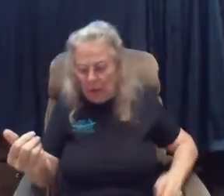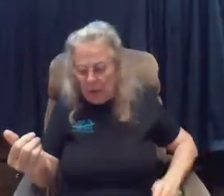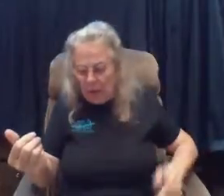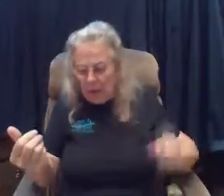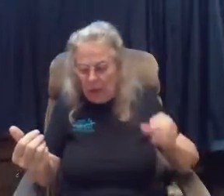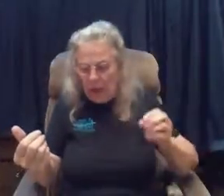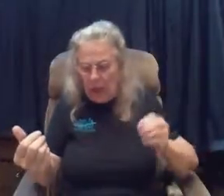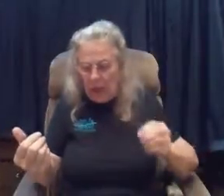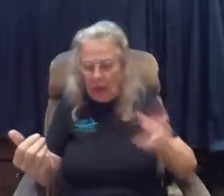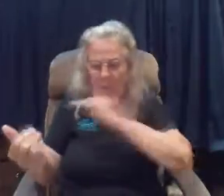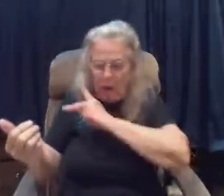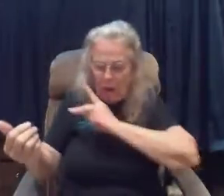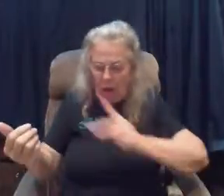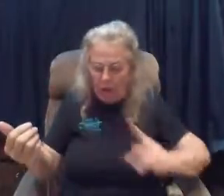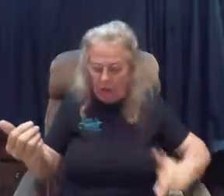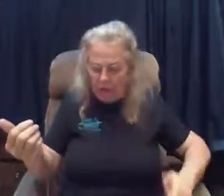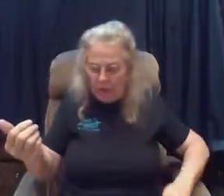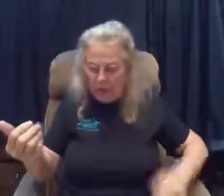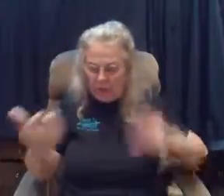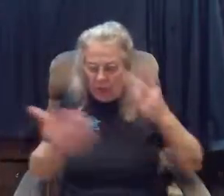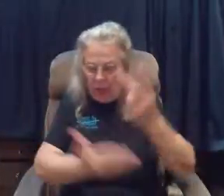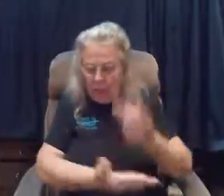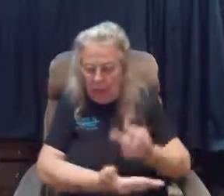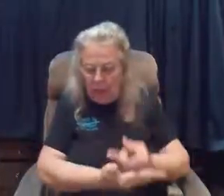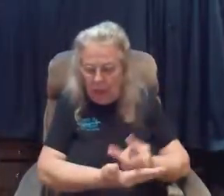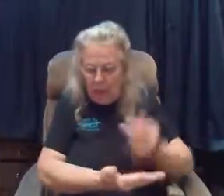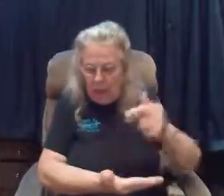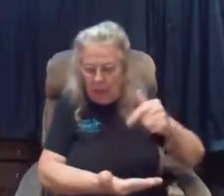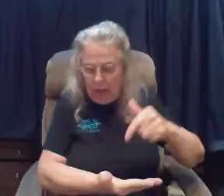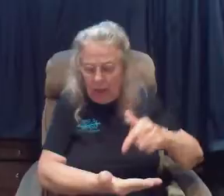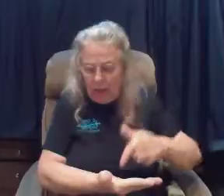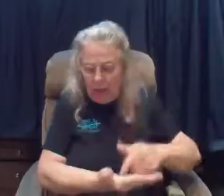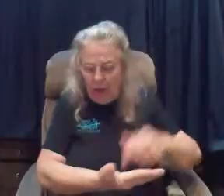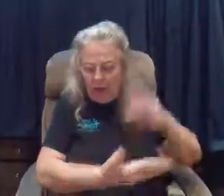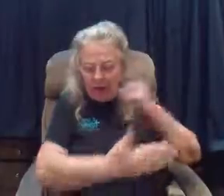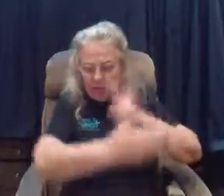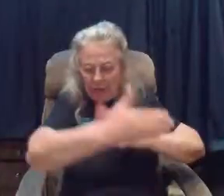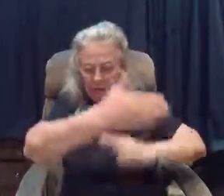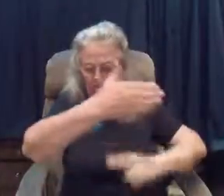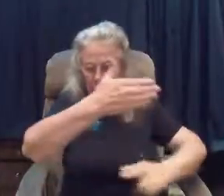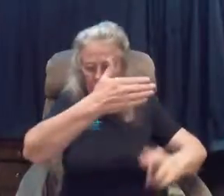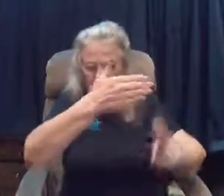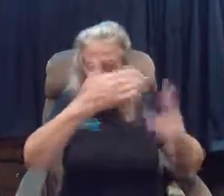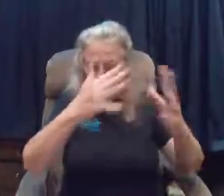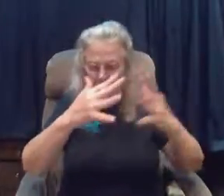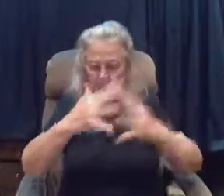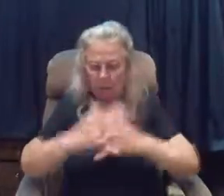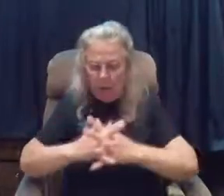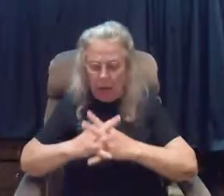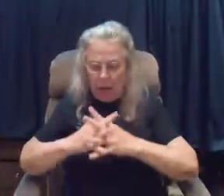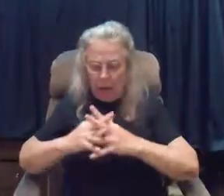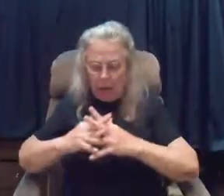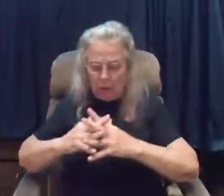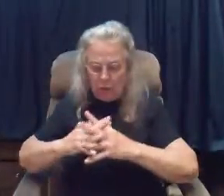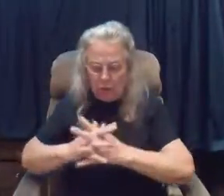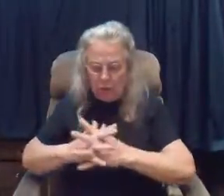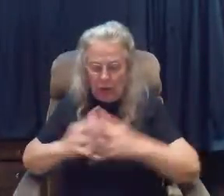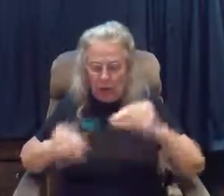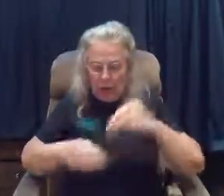the King of Kings lay thus in lowly manger,